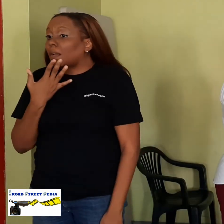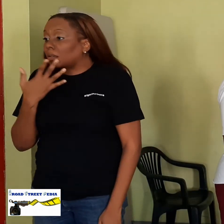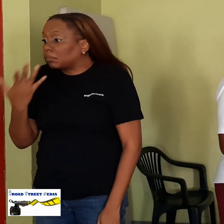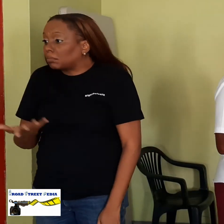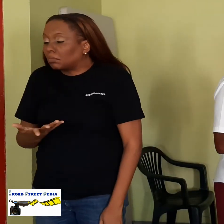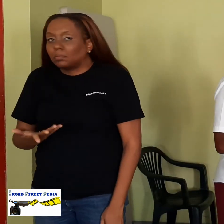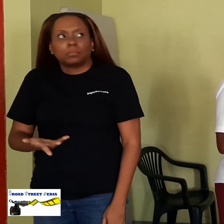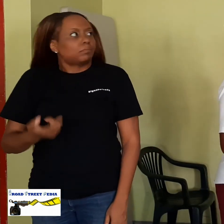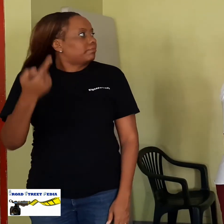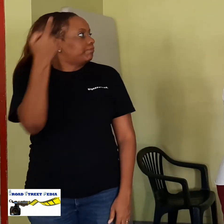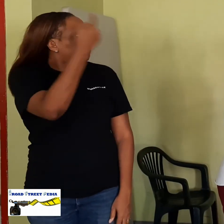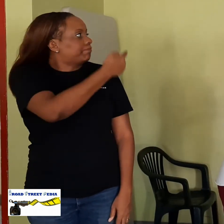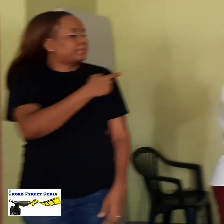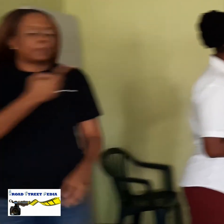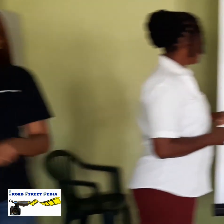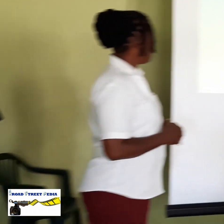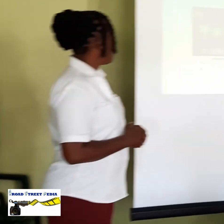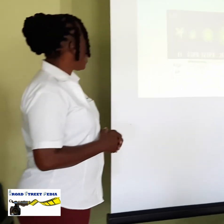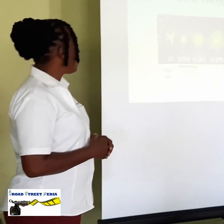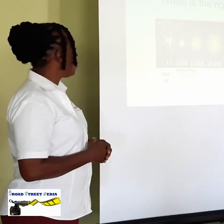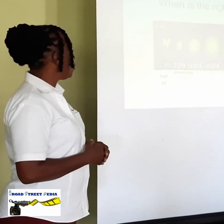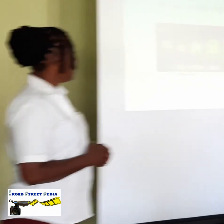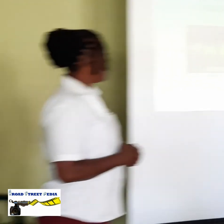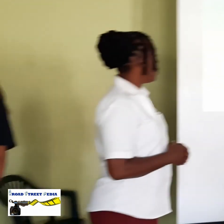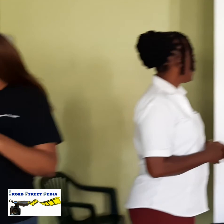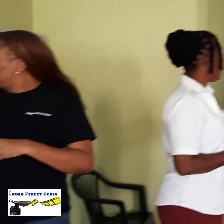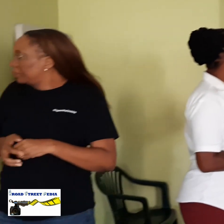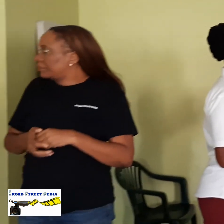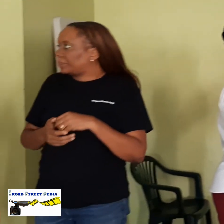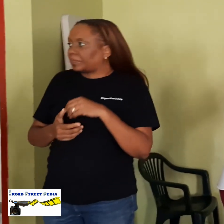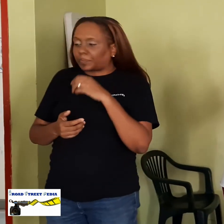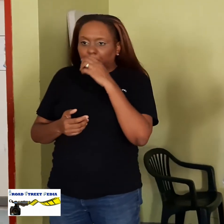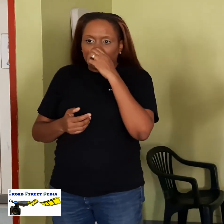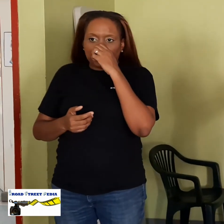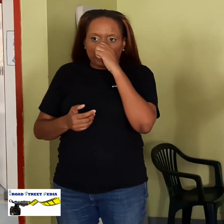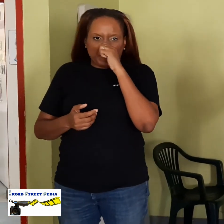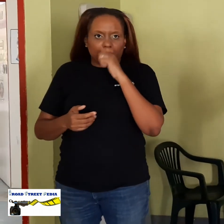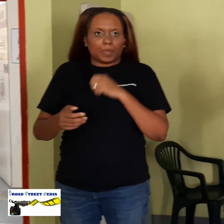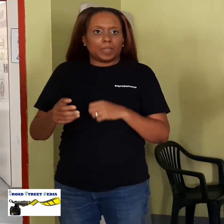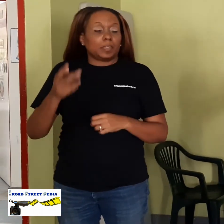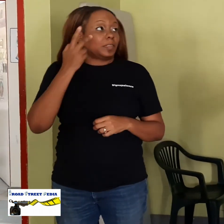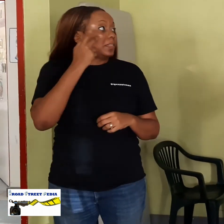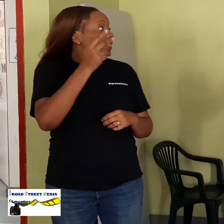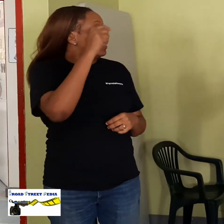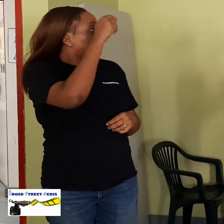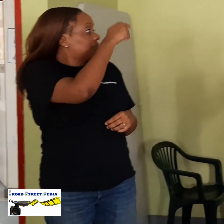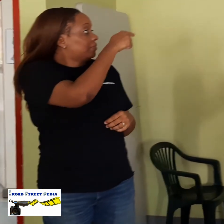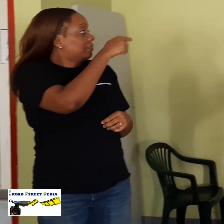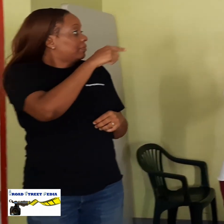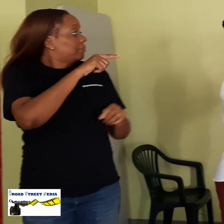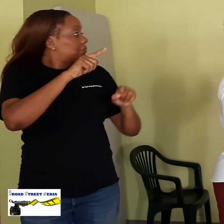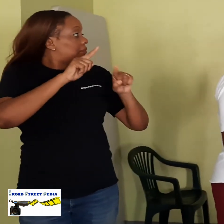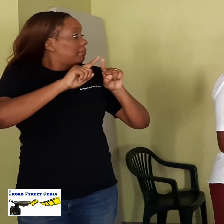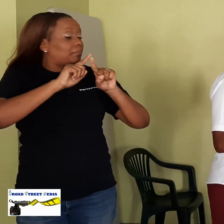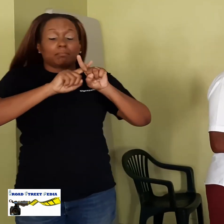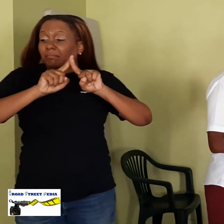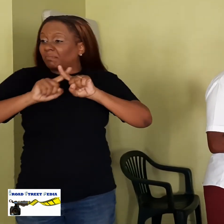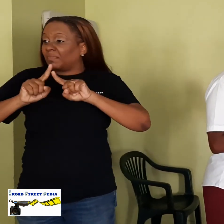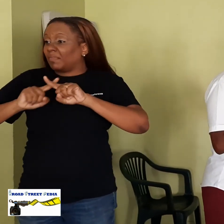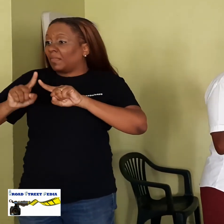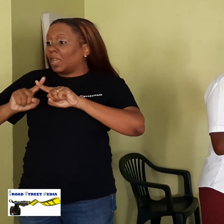we have tomatoes. And the right time to harvest your tomatoes, we see that they're coming in different growth stages.